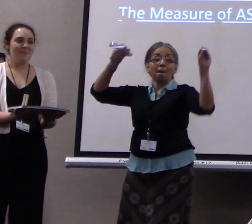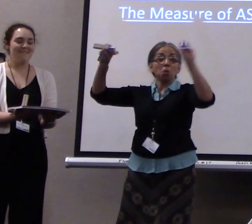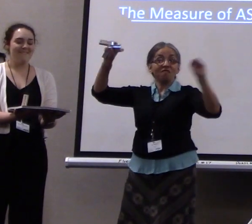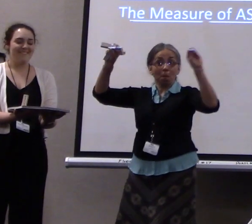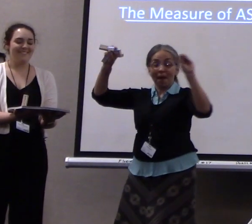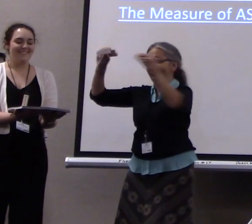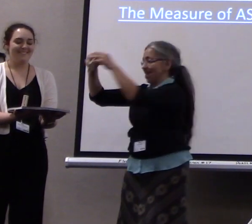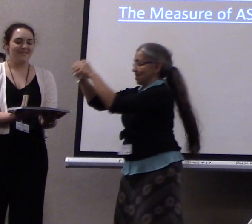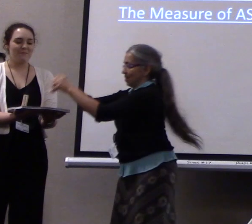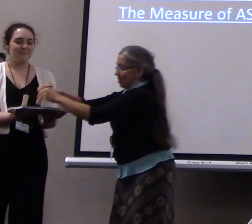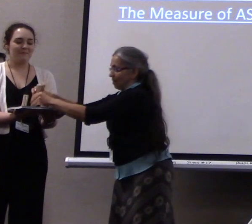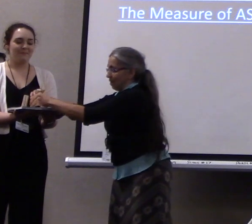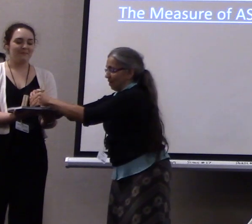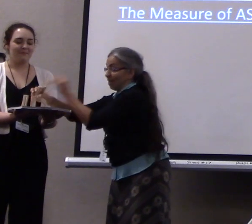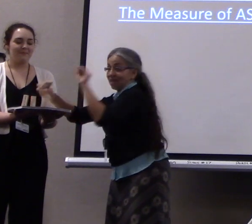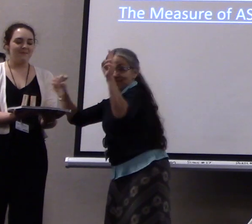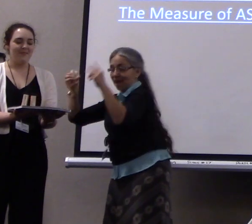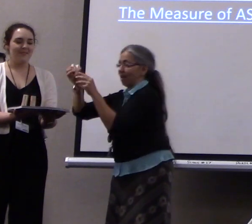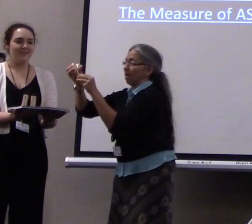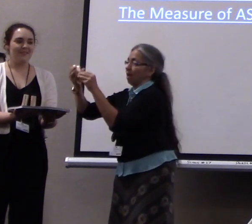This is another one, movement.